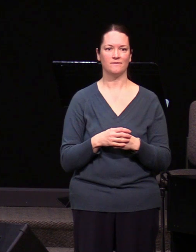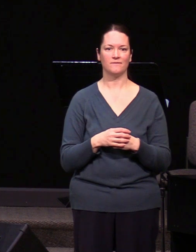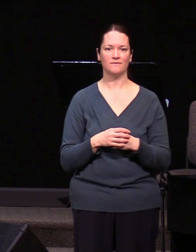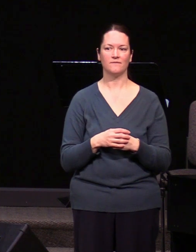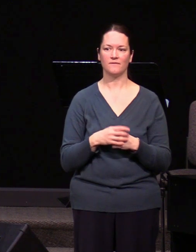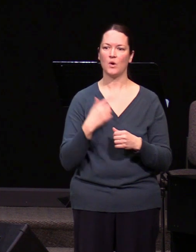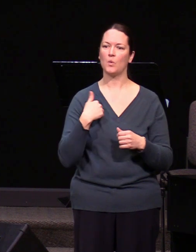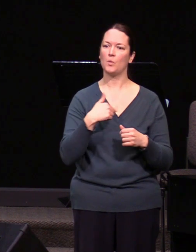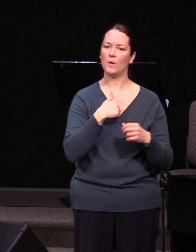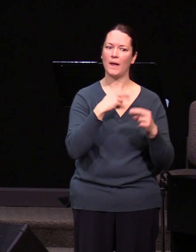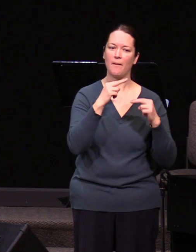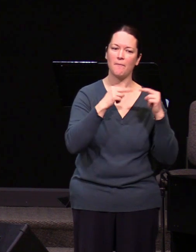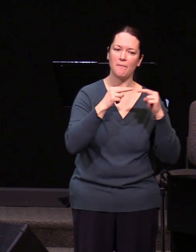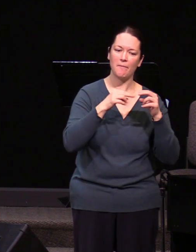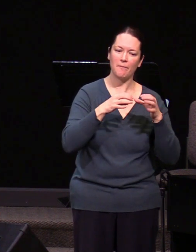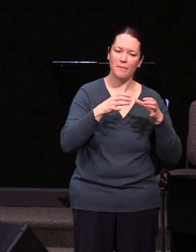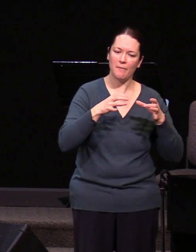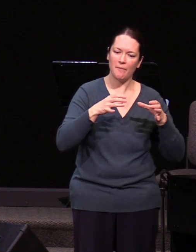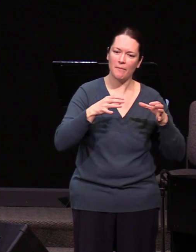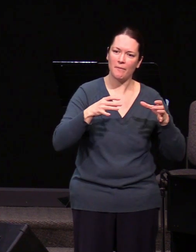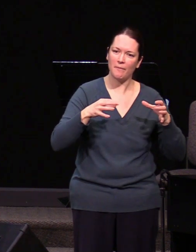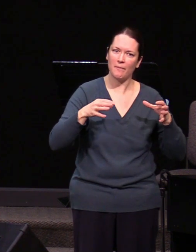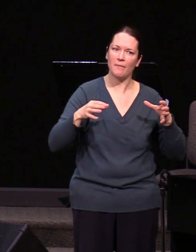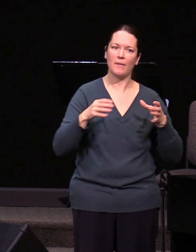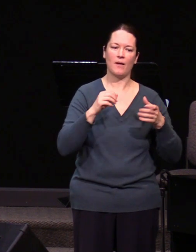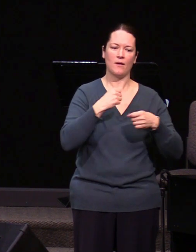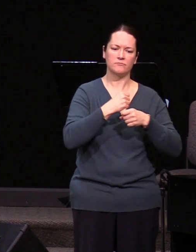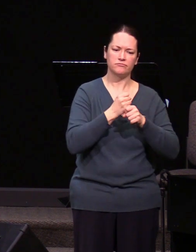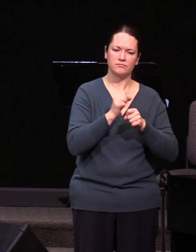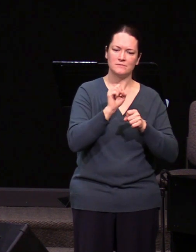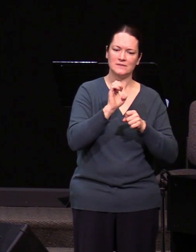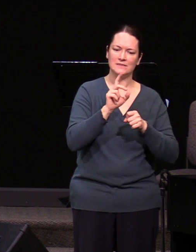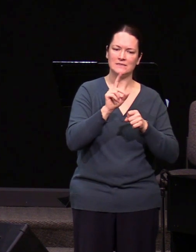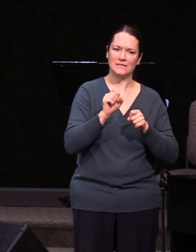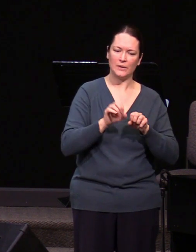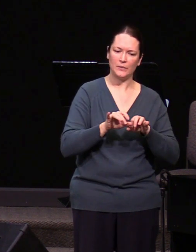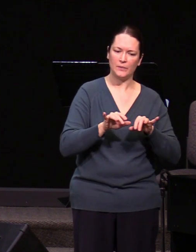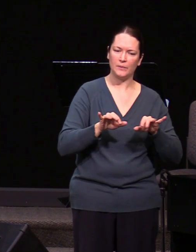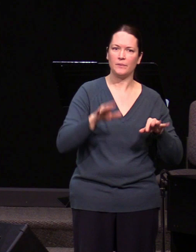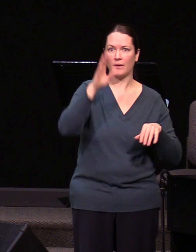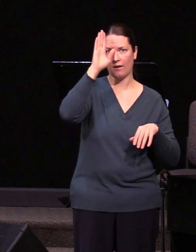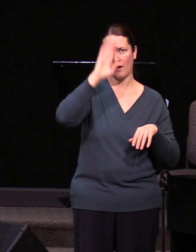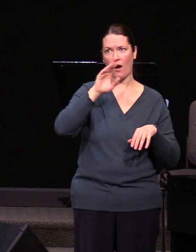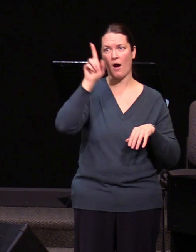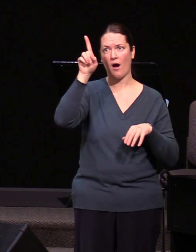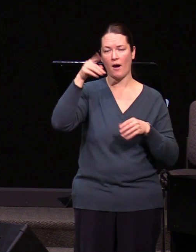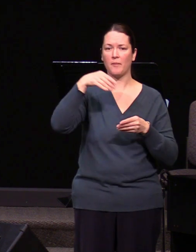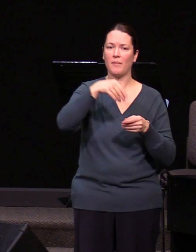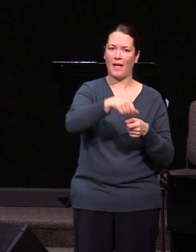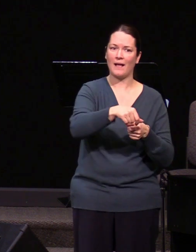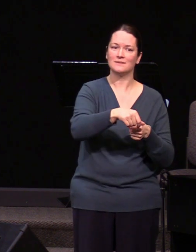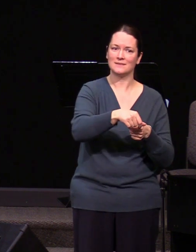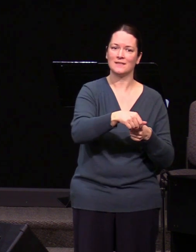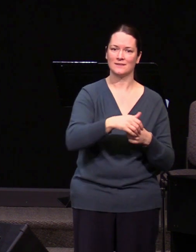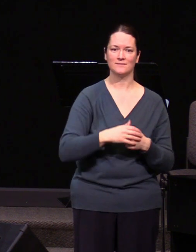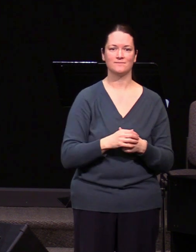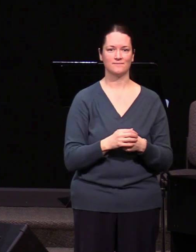We build the enclave by cultivating the seeds that God is planting.